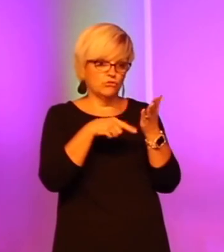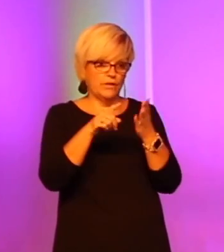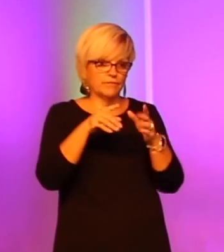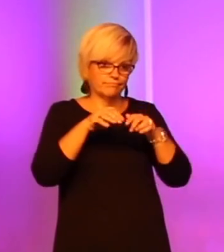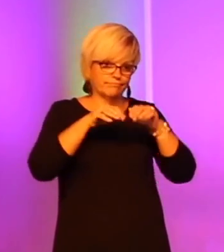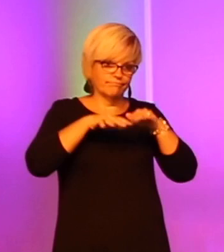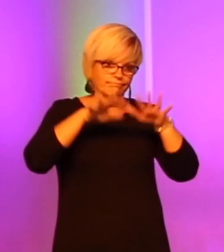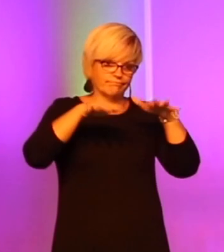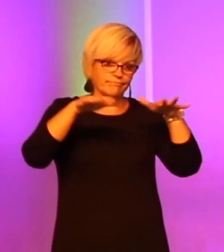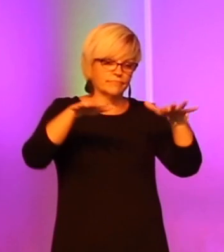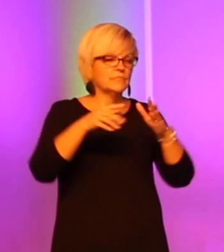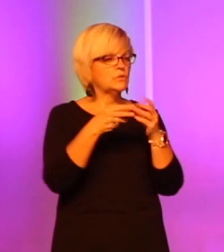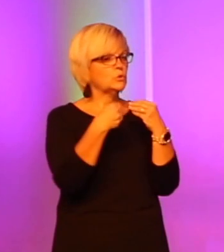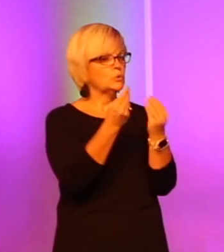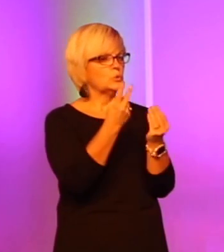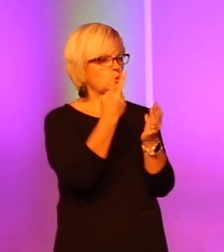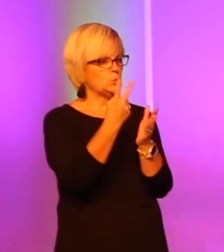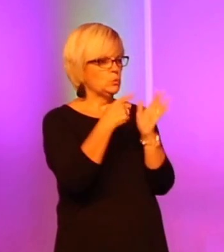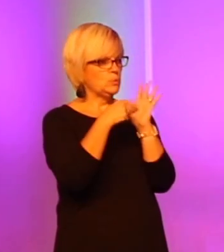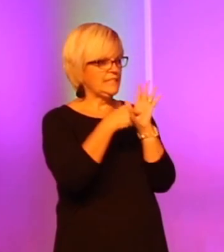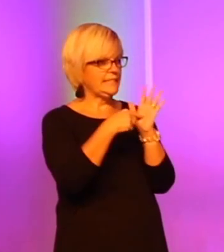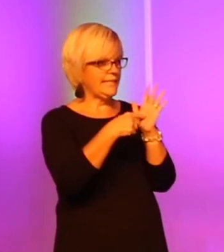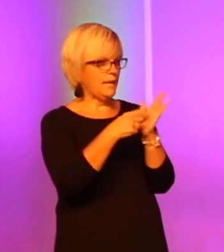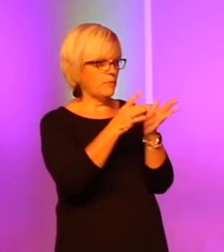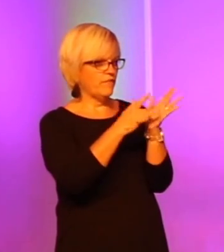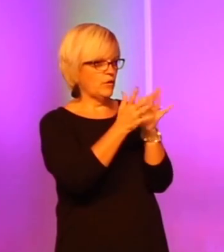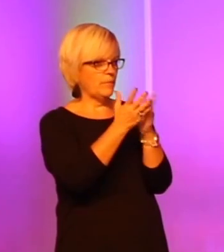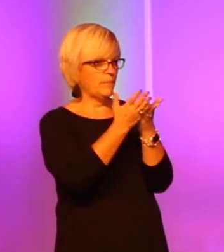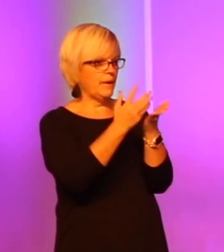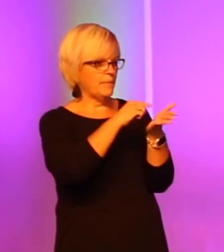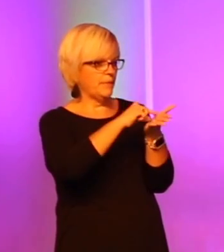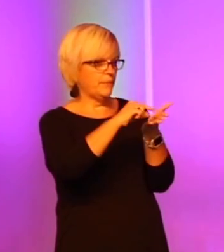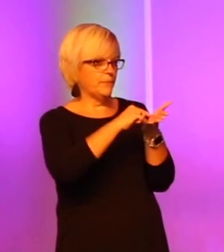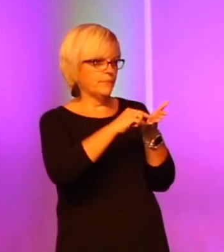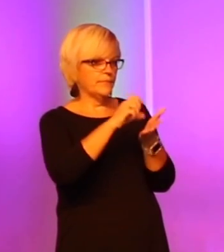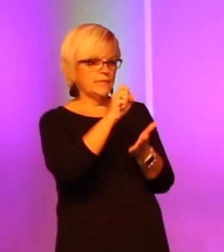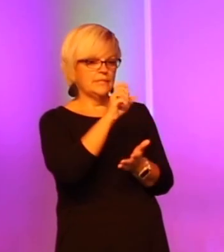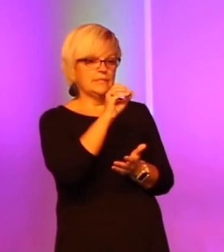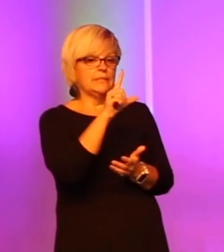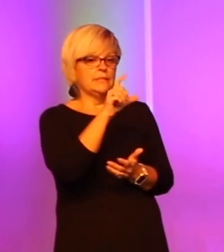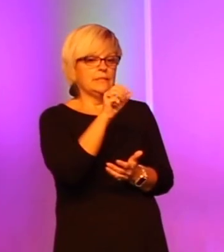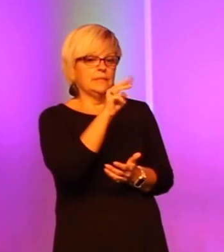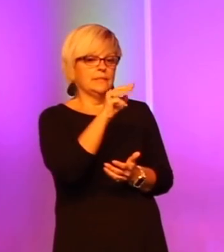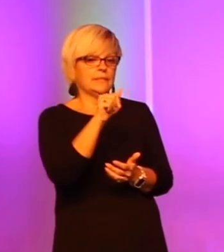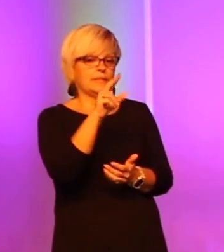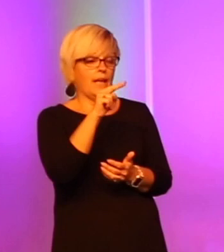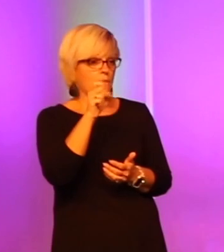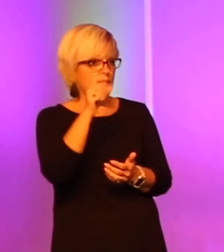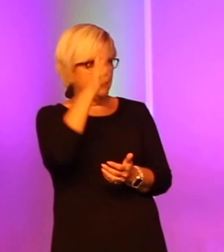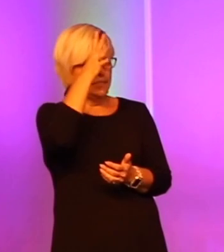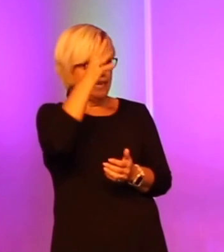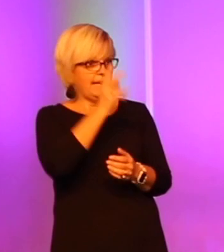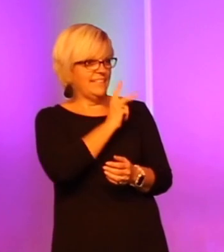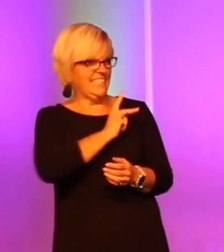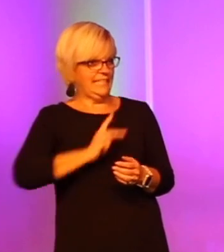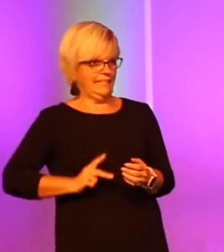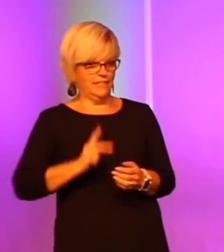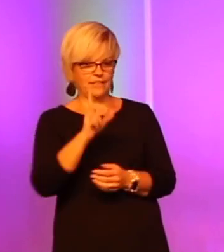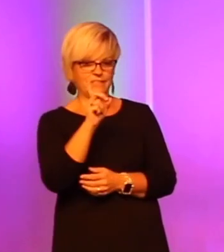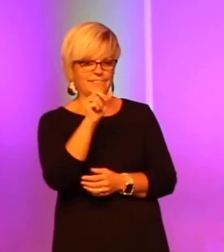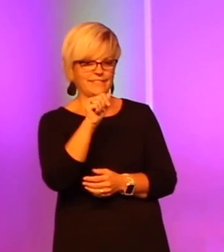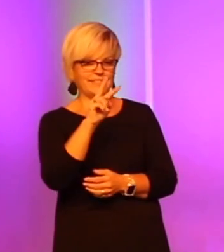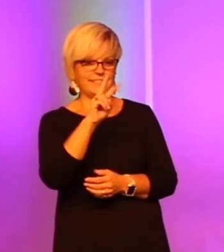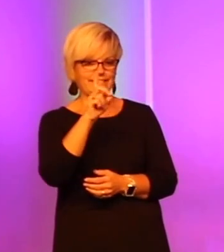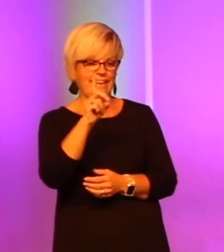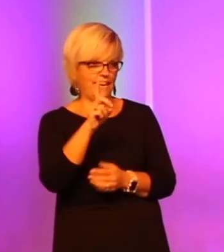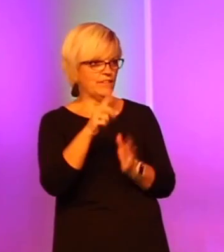from Scripture to illustrate this point. First is Solomon's dad, King David. We've talked about this a lot, but it's the prime example of this being true. So